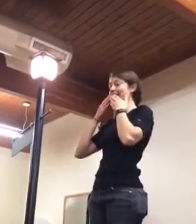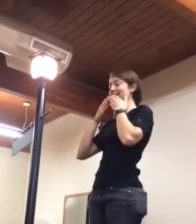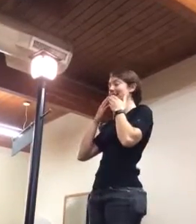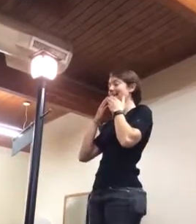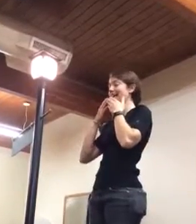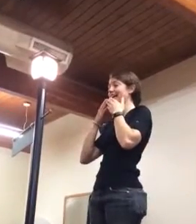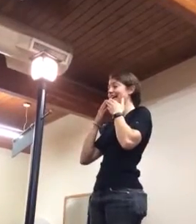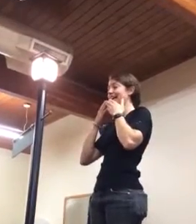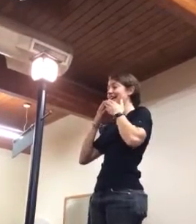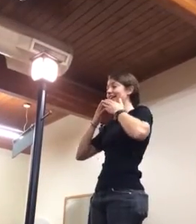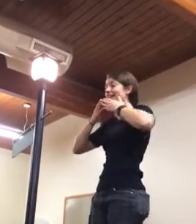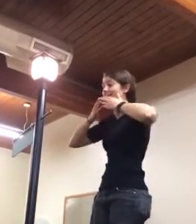can tell.